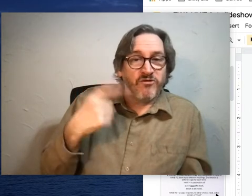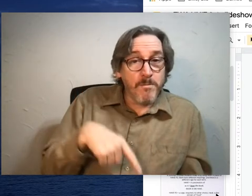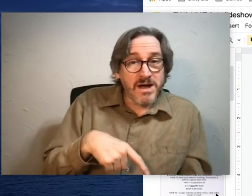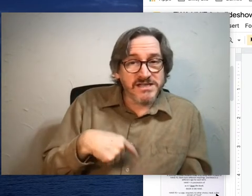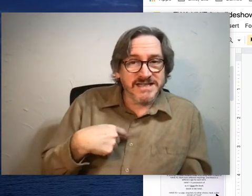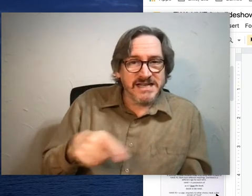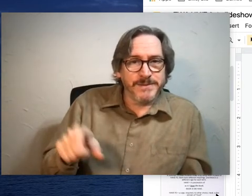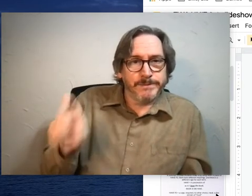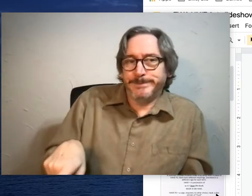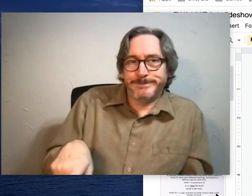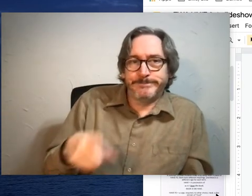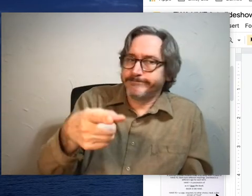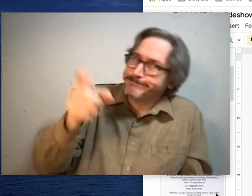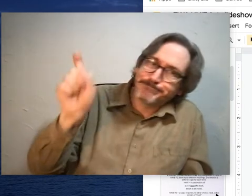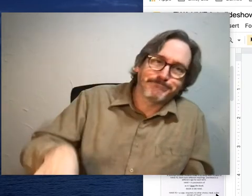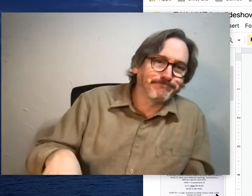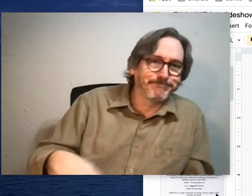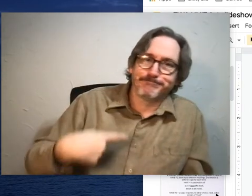For must, it tends to be.